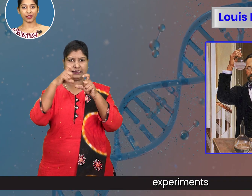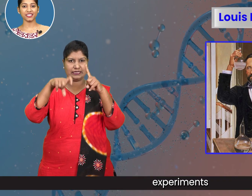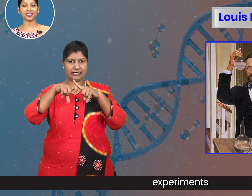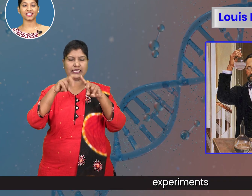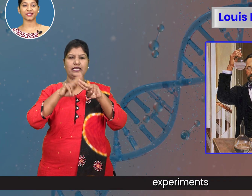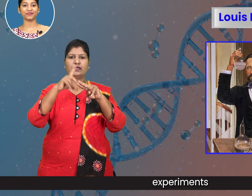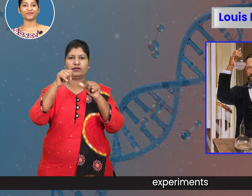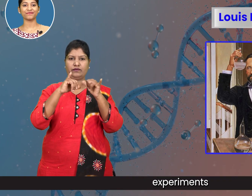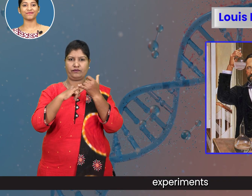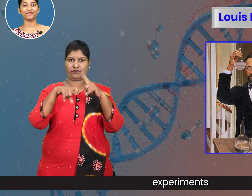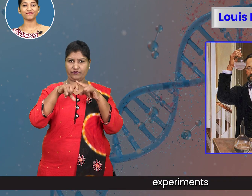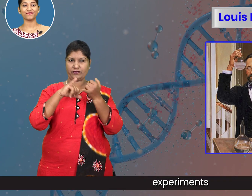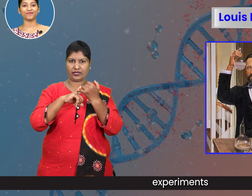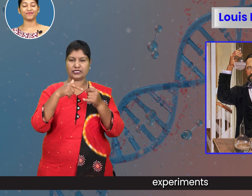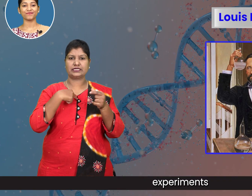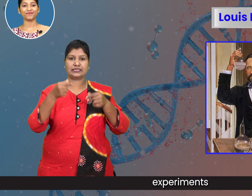experiments